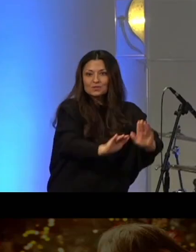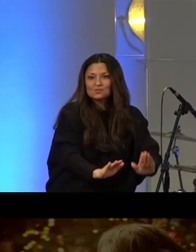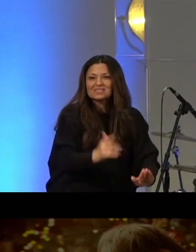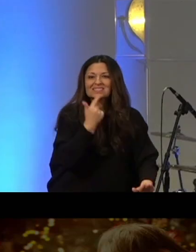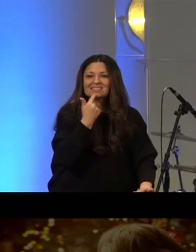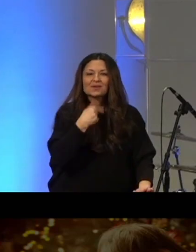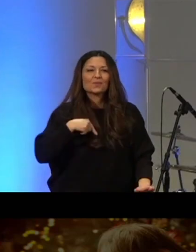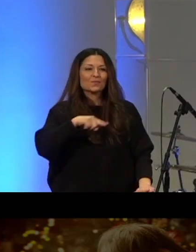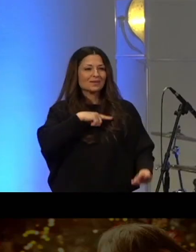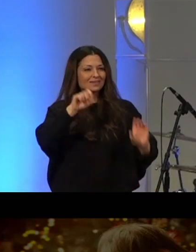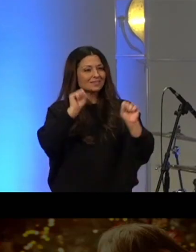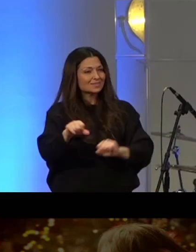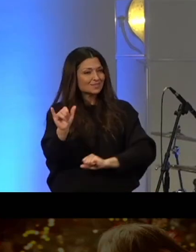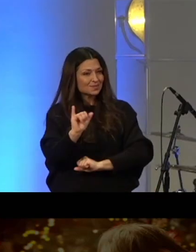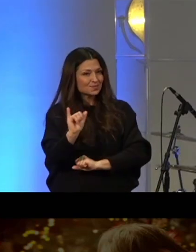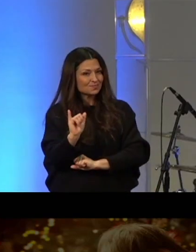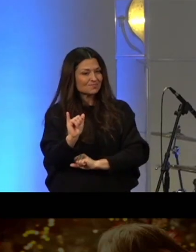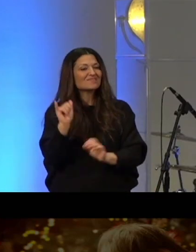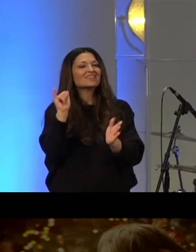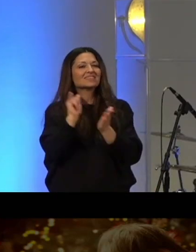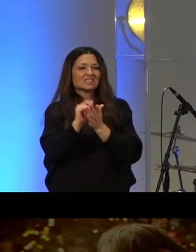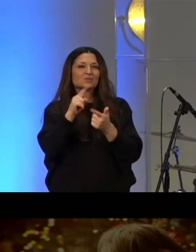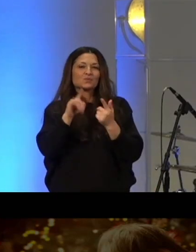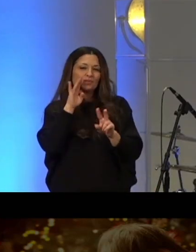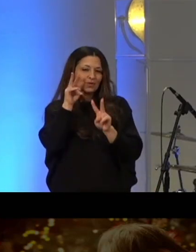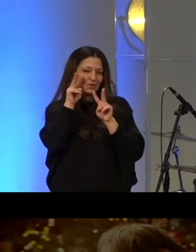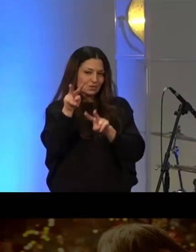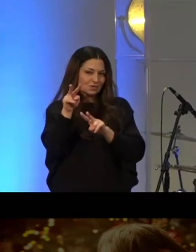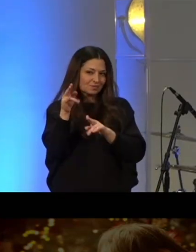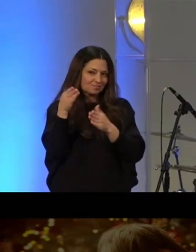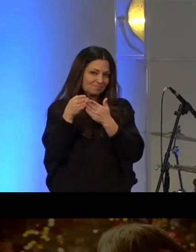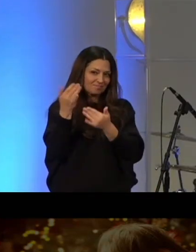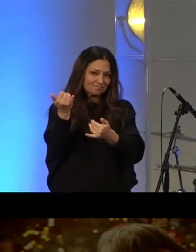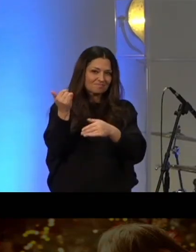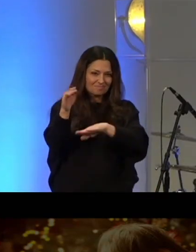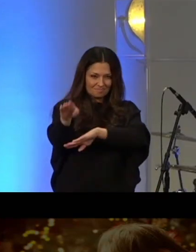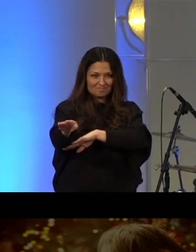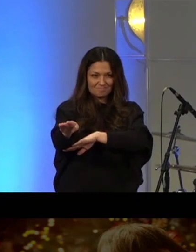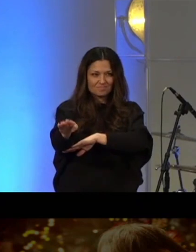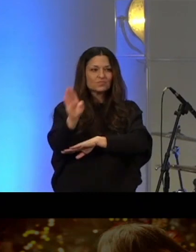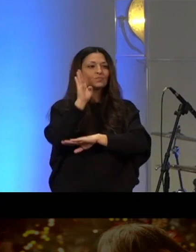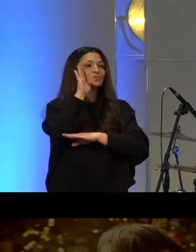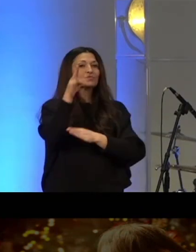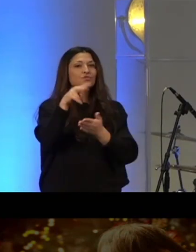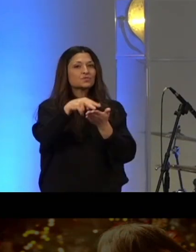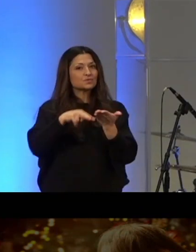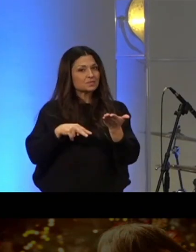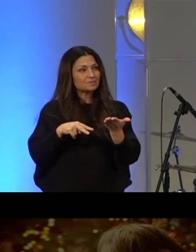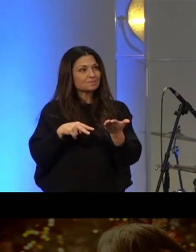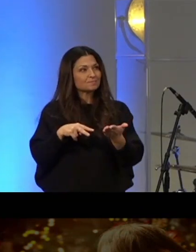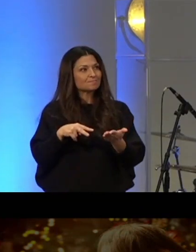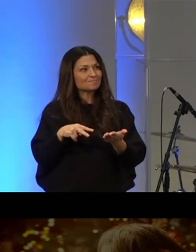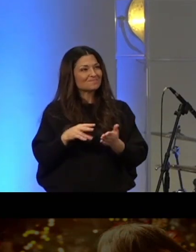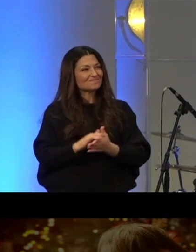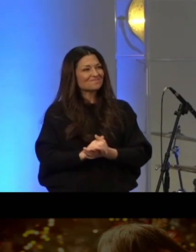too. That's what we're going to be looking at this evening. We're going to read